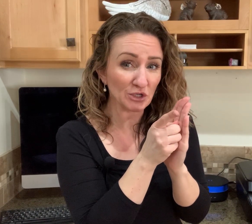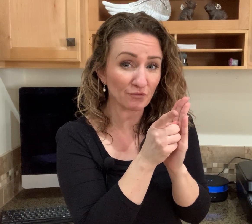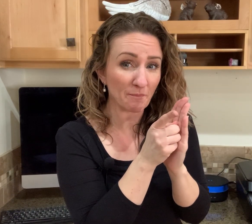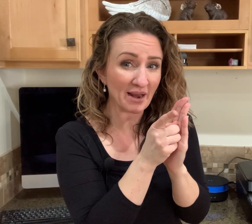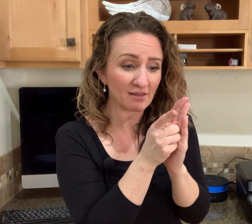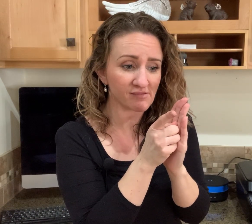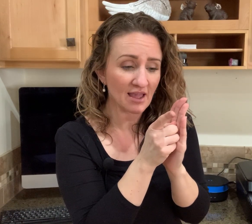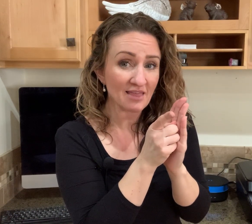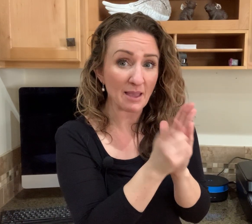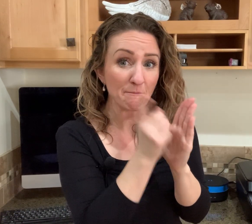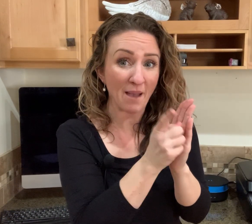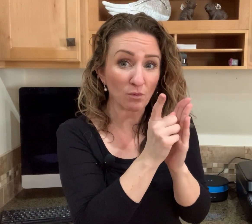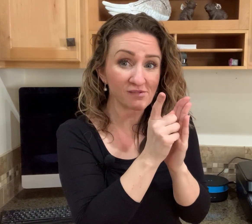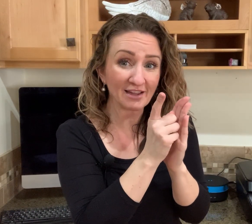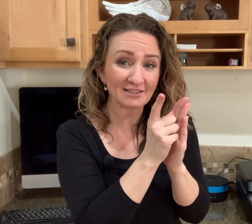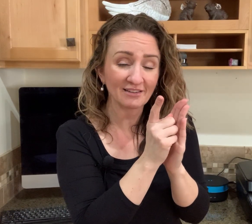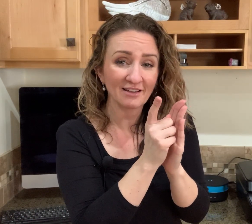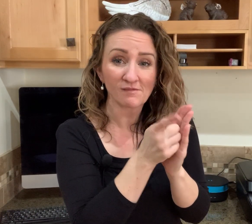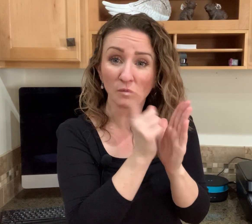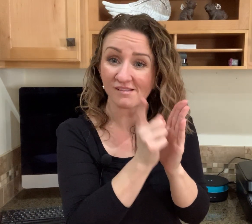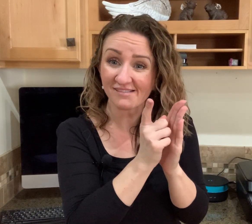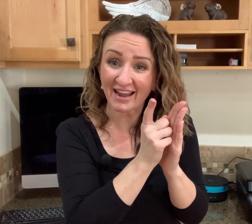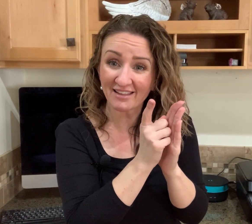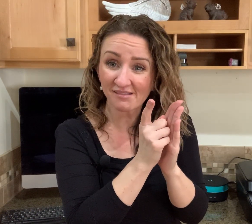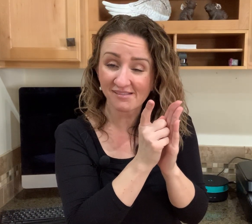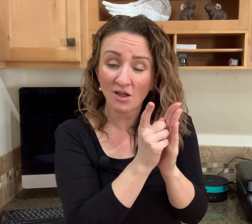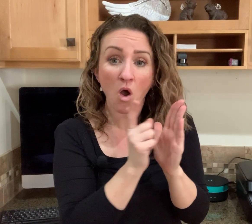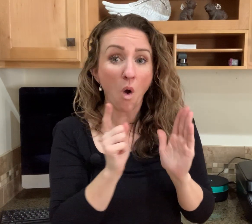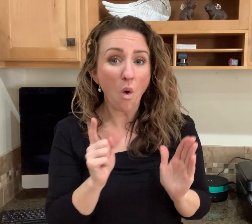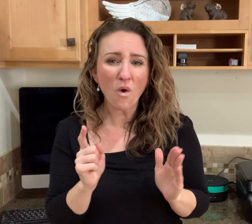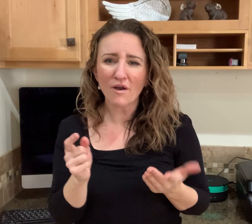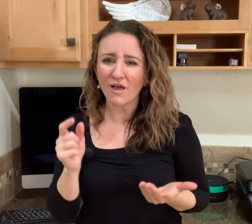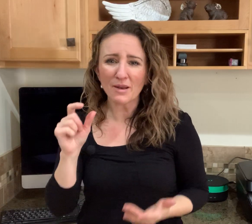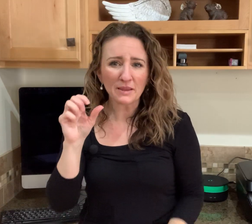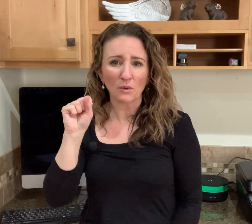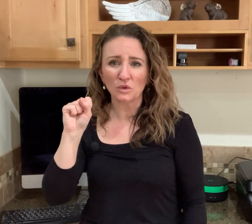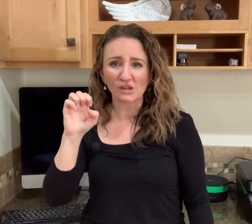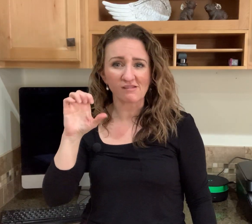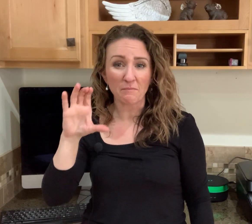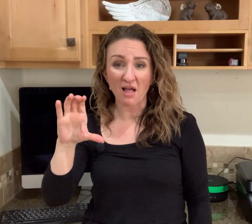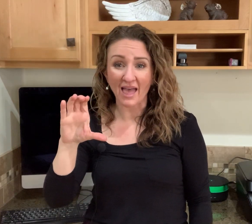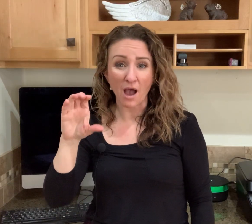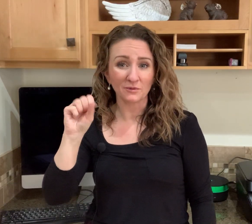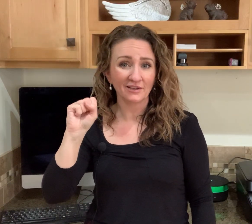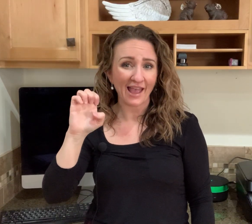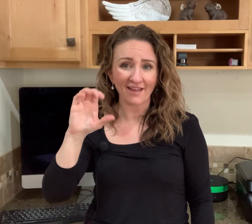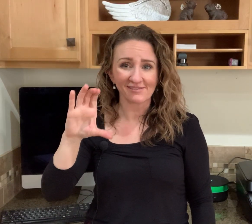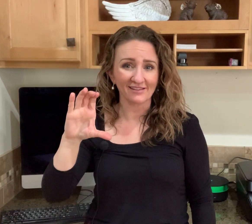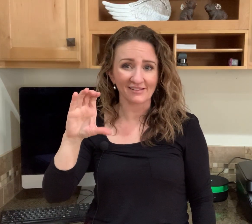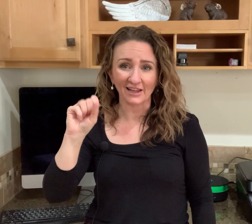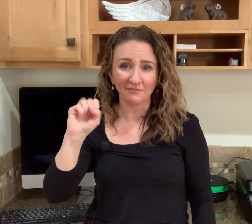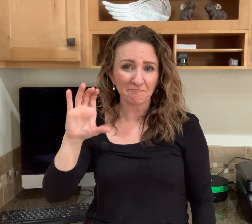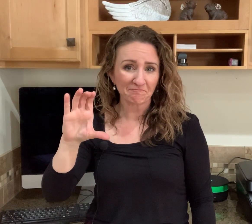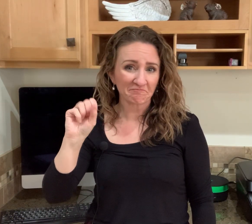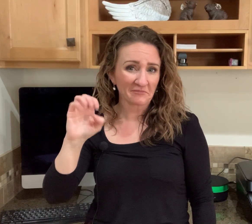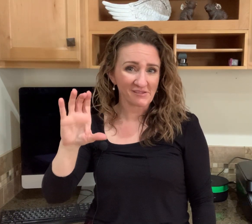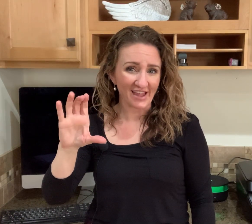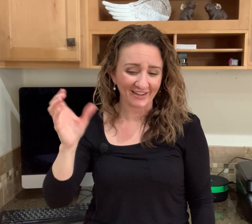for minutes, they bounce it. So seconds, or a lot of people will just spell out SEC,